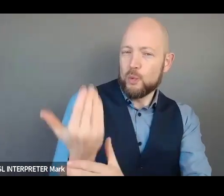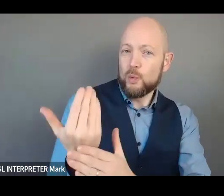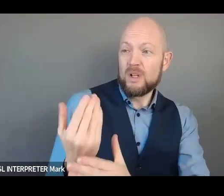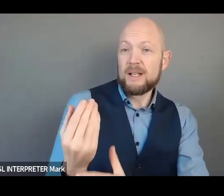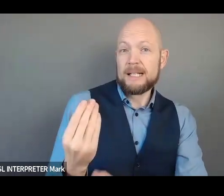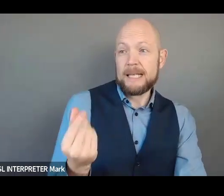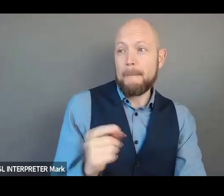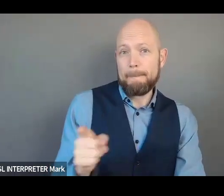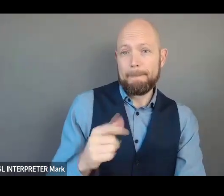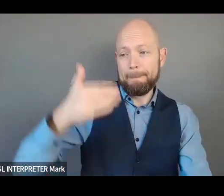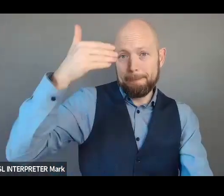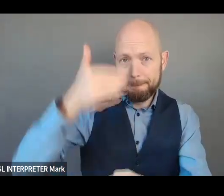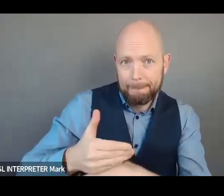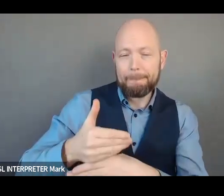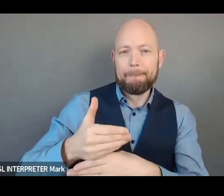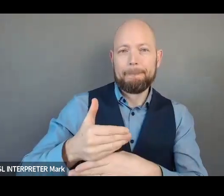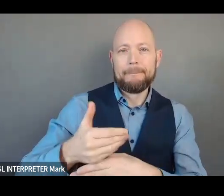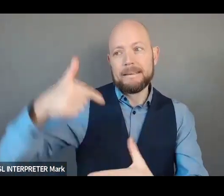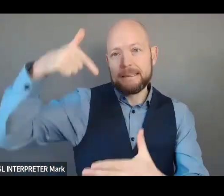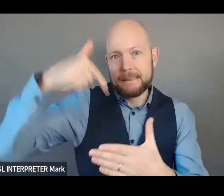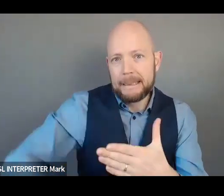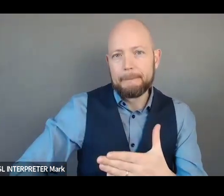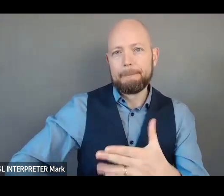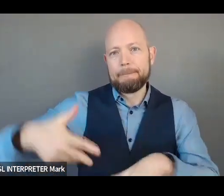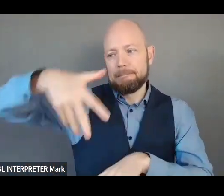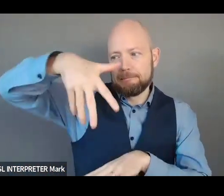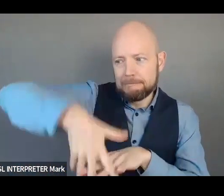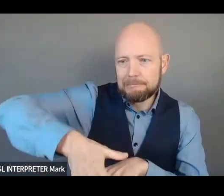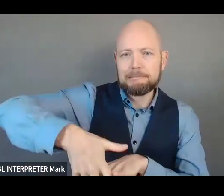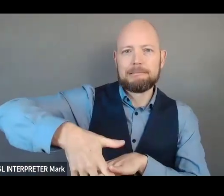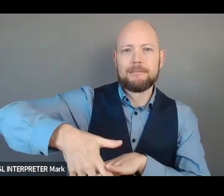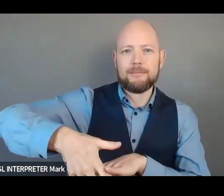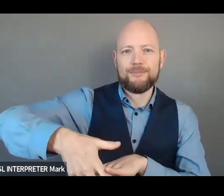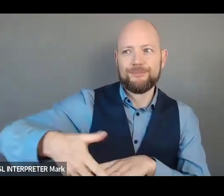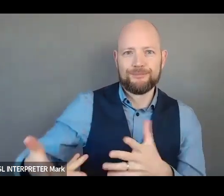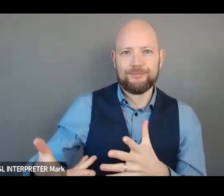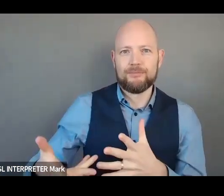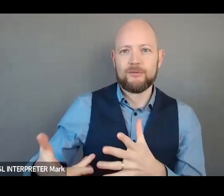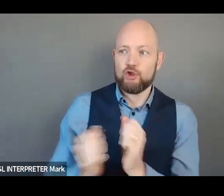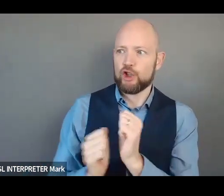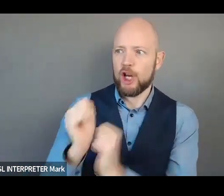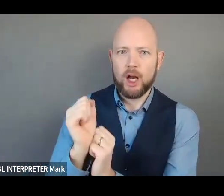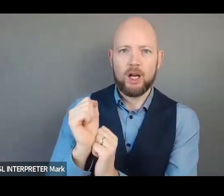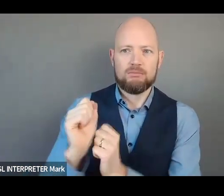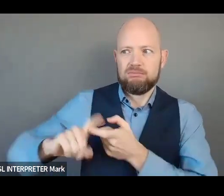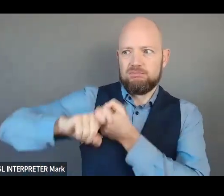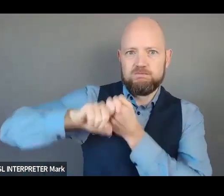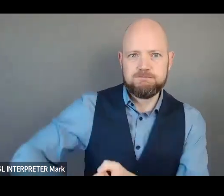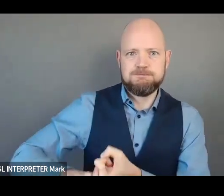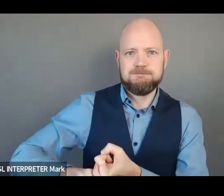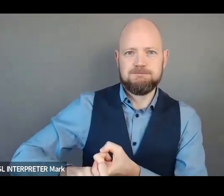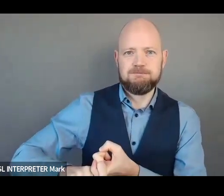EDI are far more deep-rooted and structural. And I think they've kind of solidified in the last few